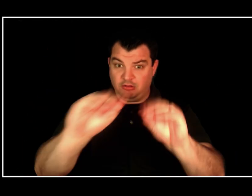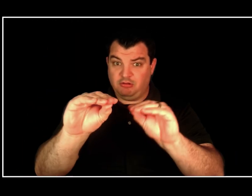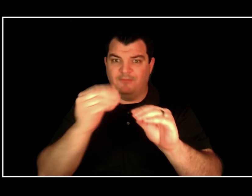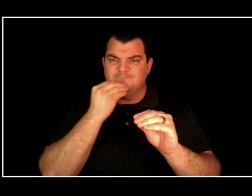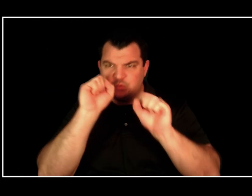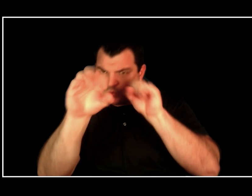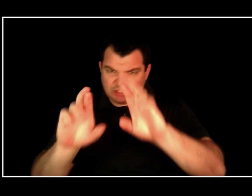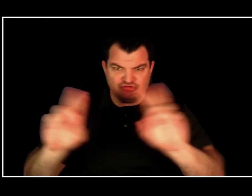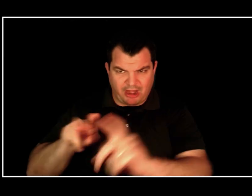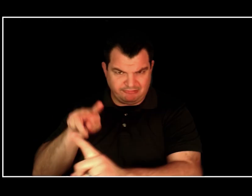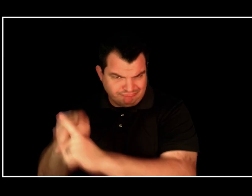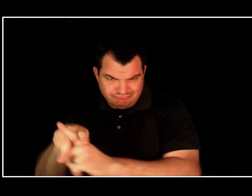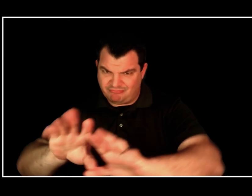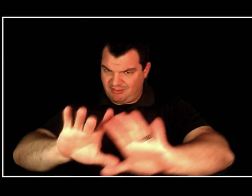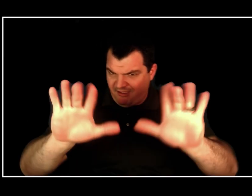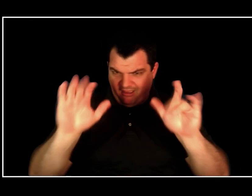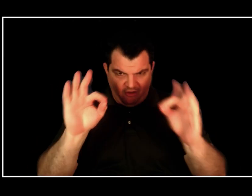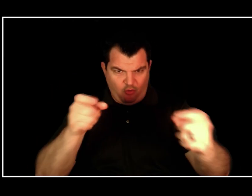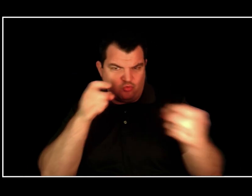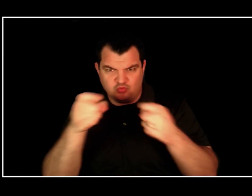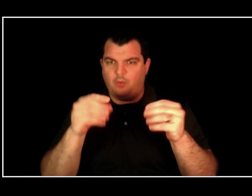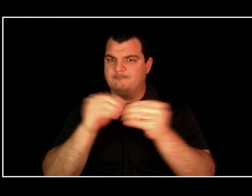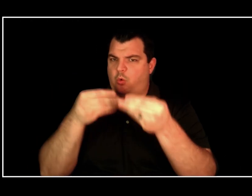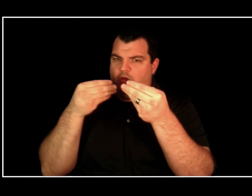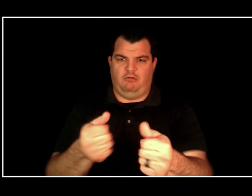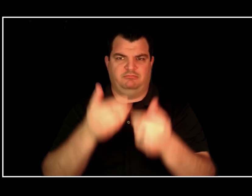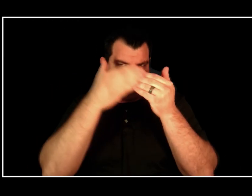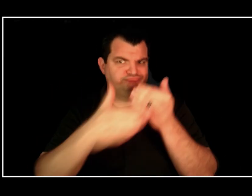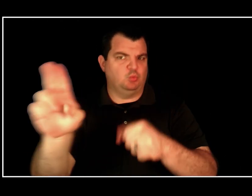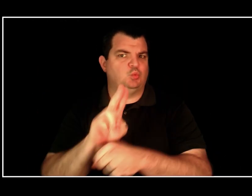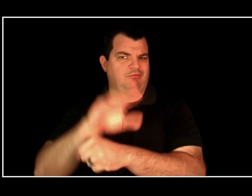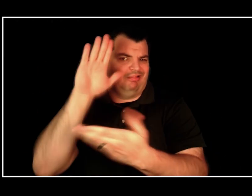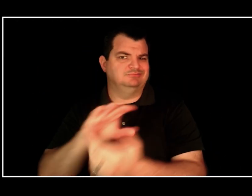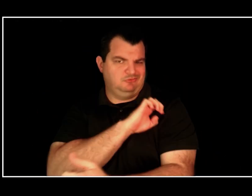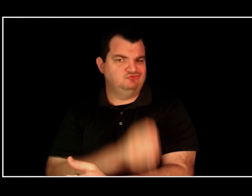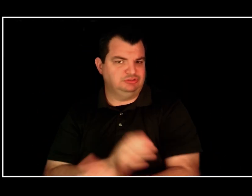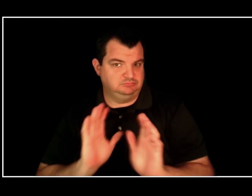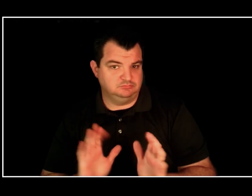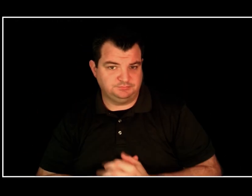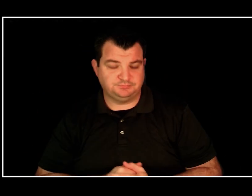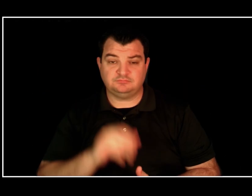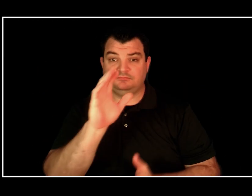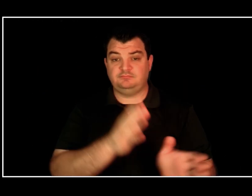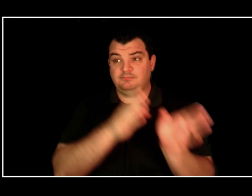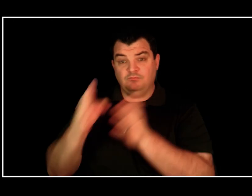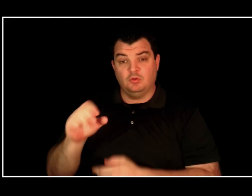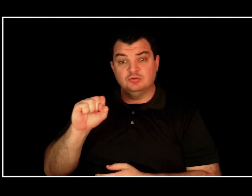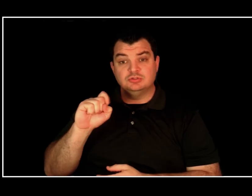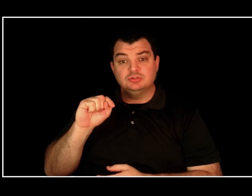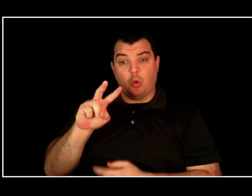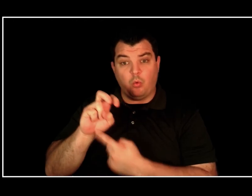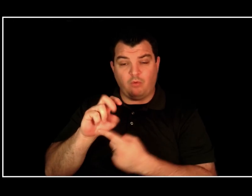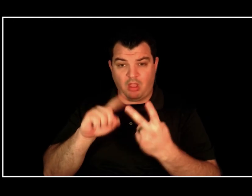food. Keeping frost under control helps the freezer cool more efficiently and can lower energy use. Cooking on